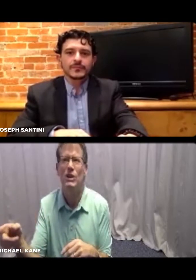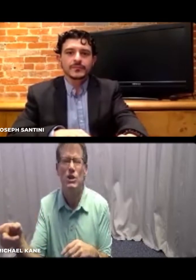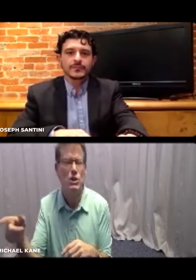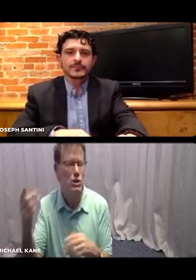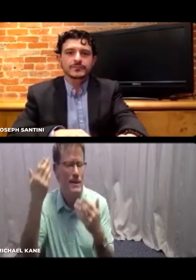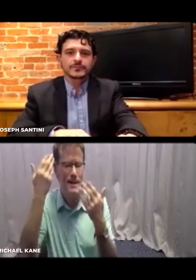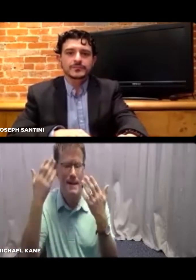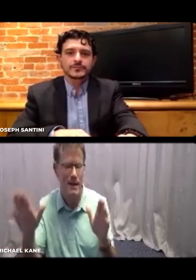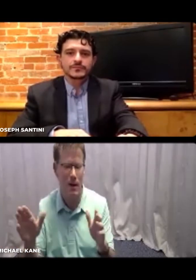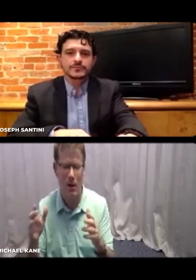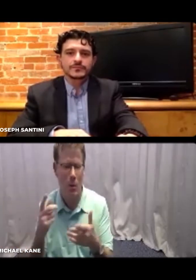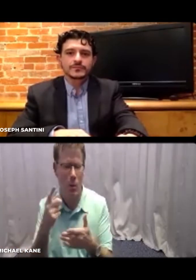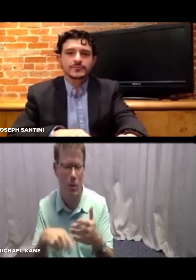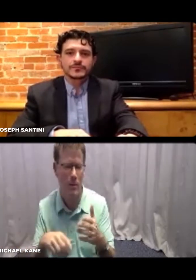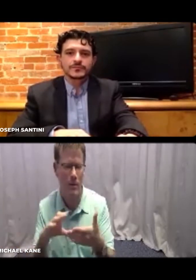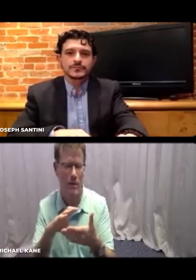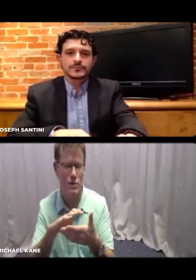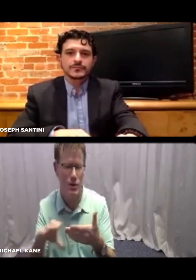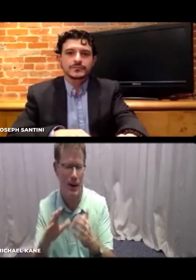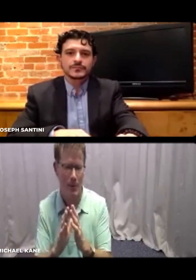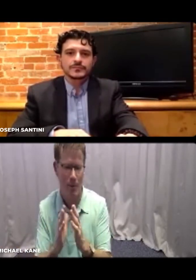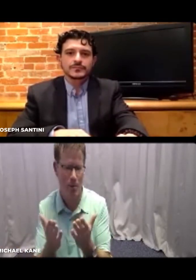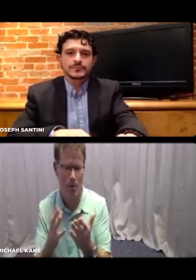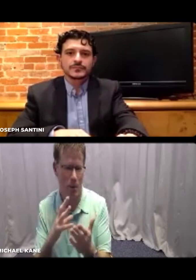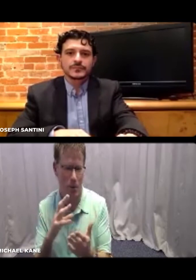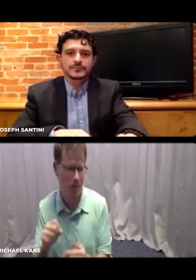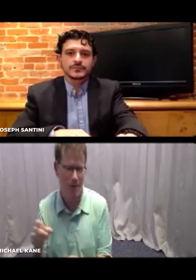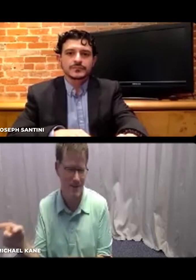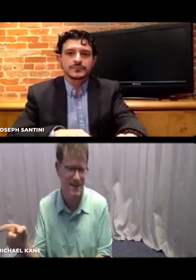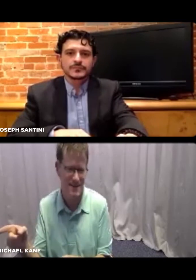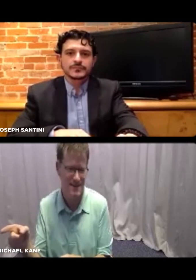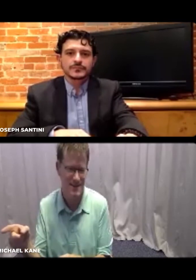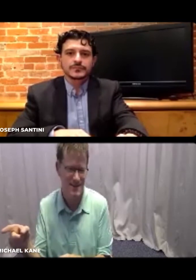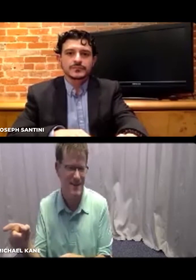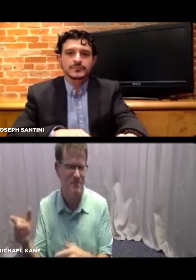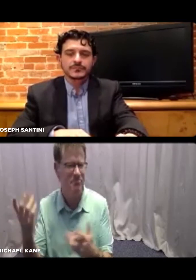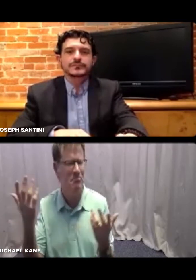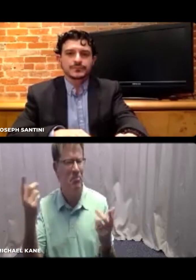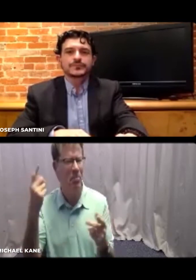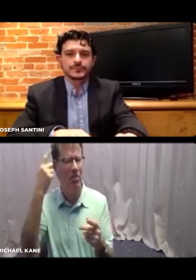She didn't even know what a checkbook was. uh-huh.